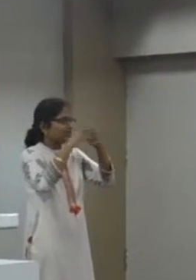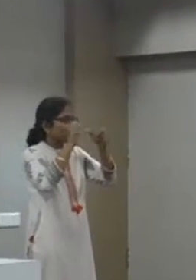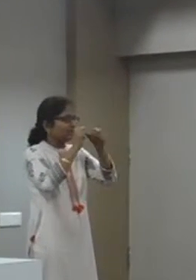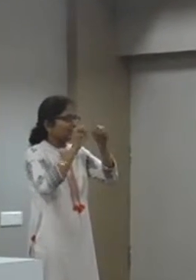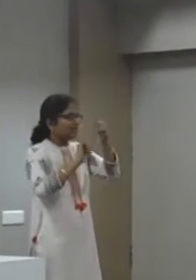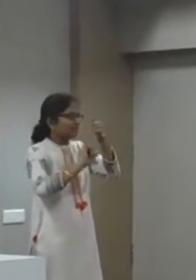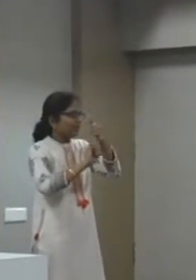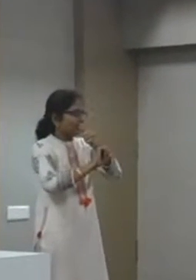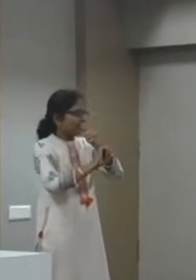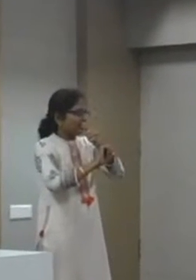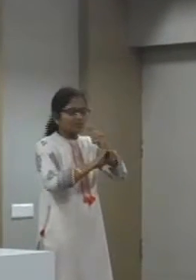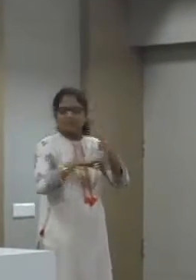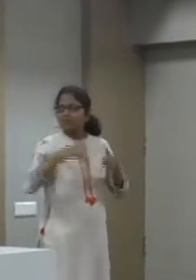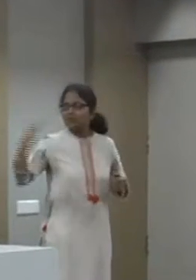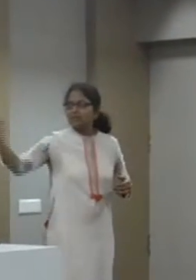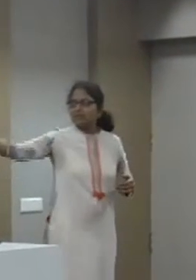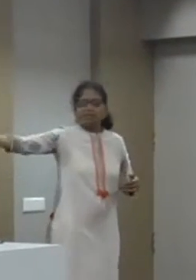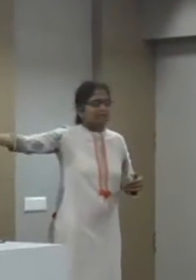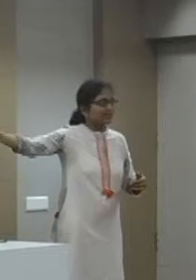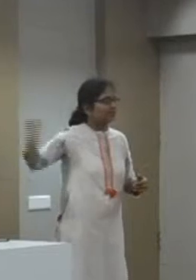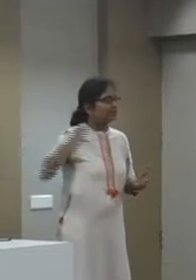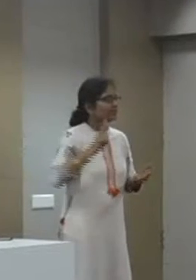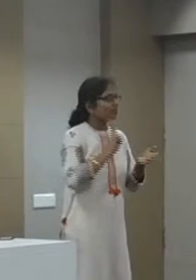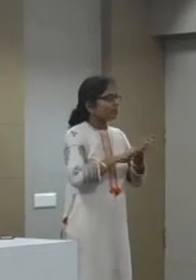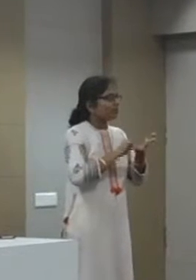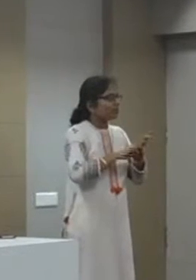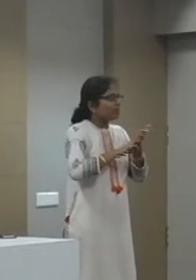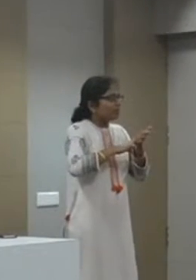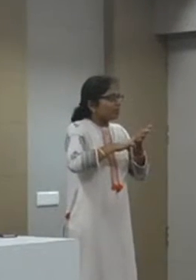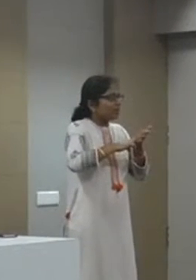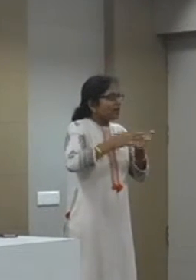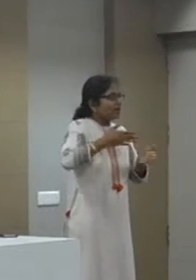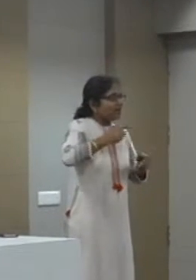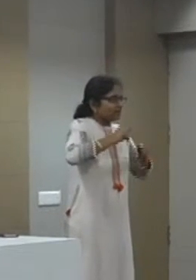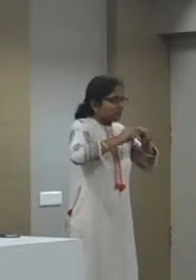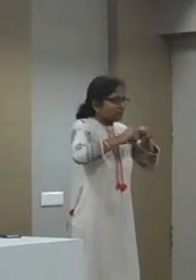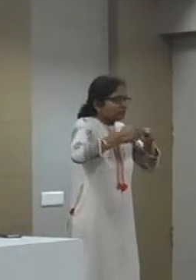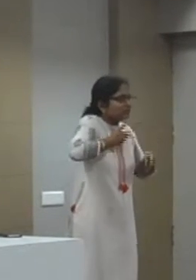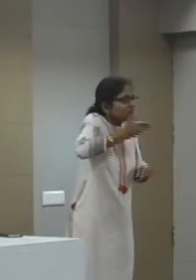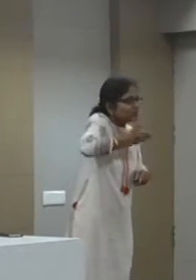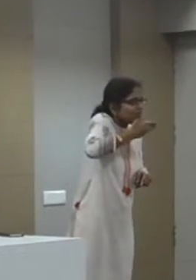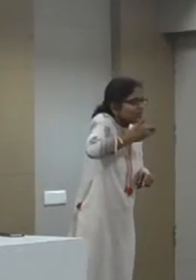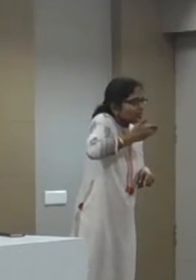who is a master trainer for the state.